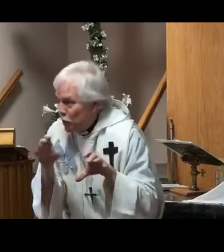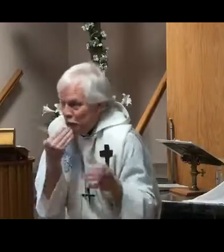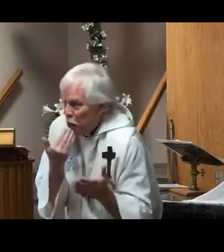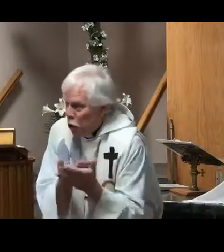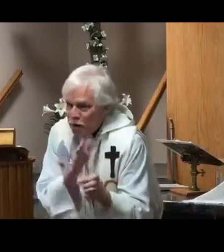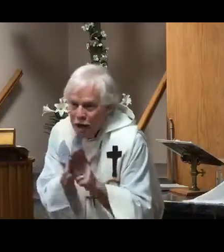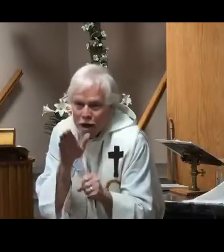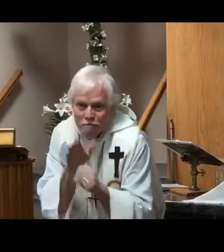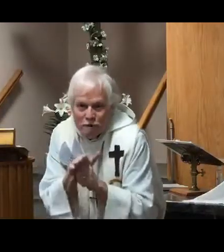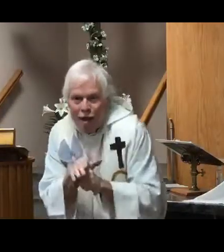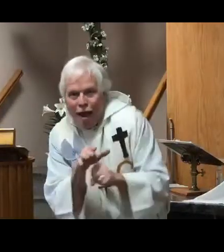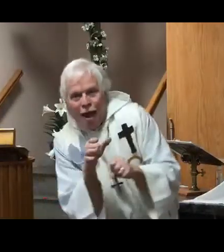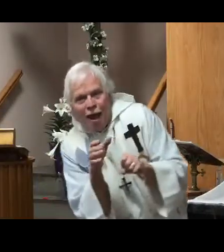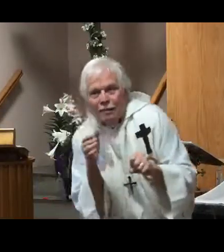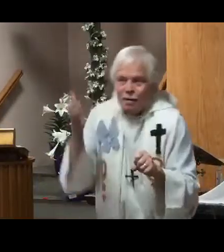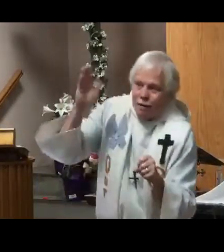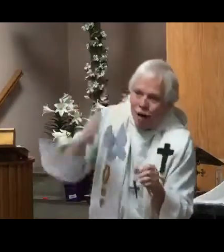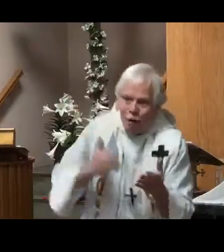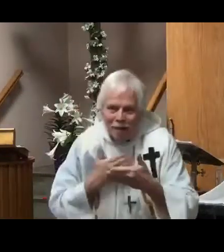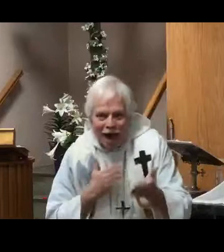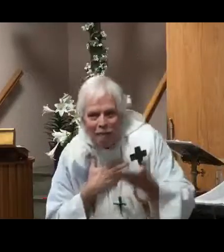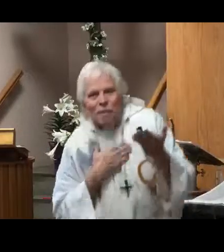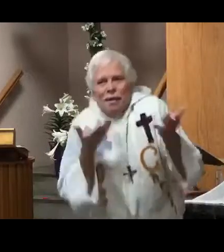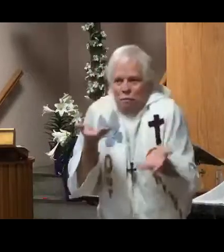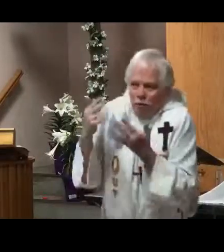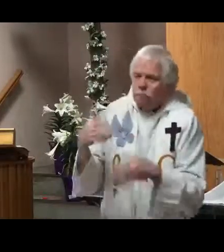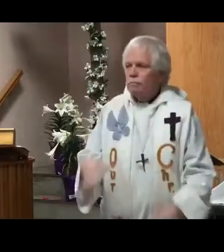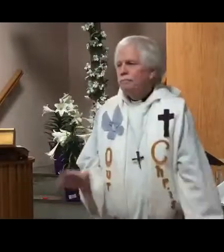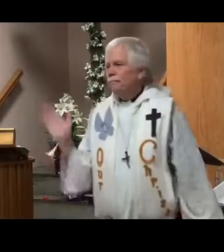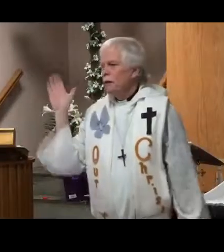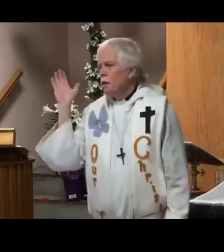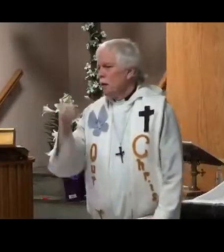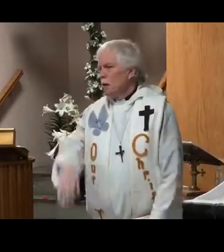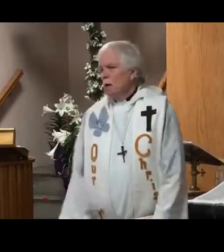us doing good enough, and God will be happy and bring.